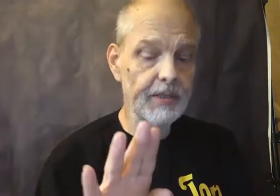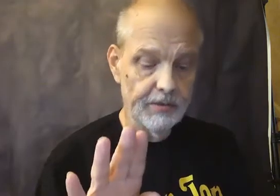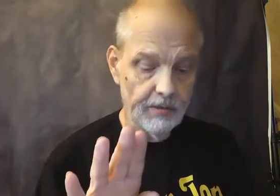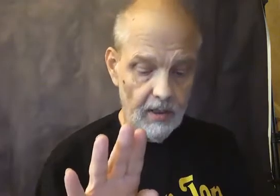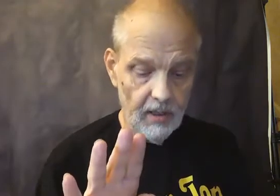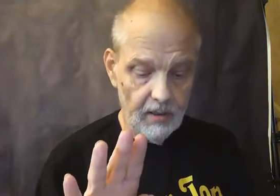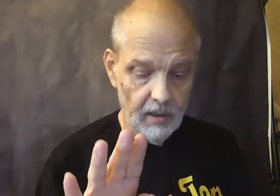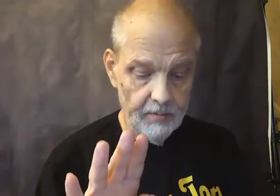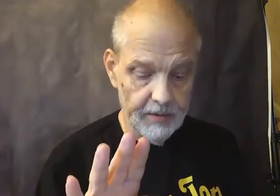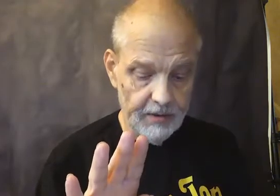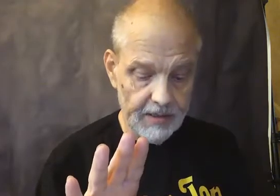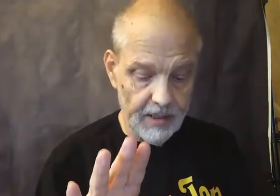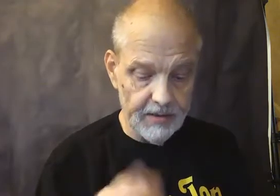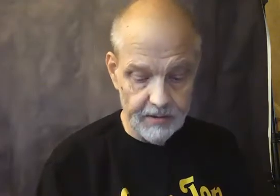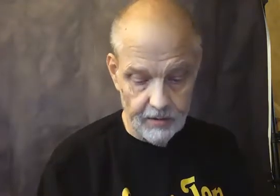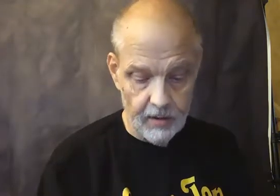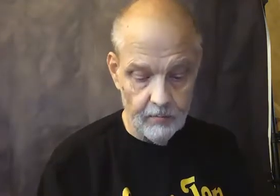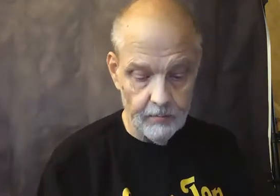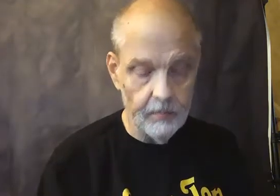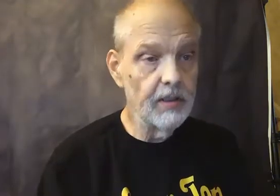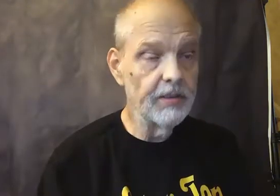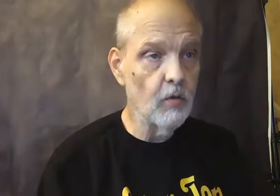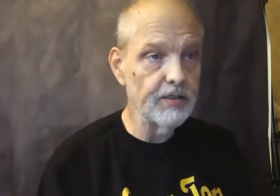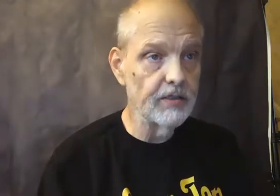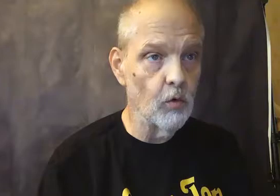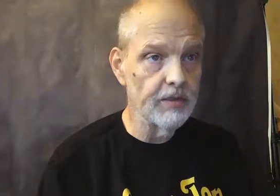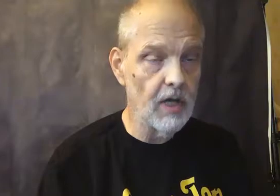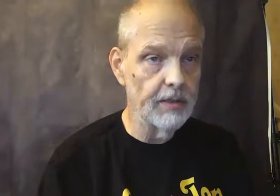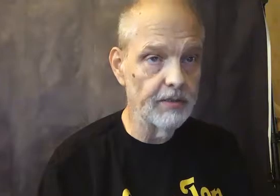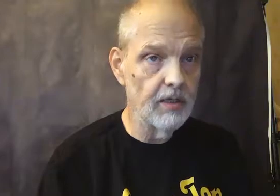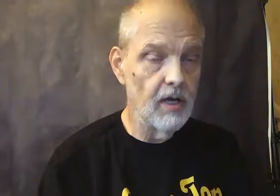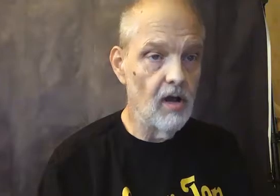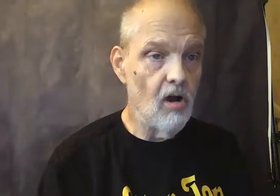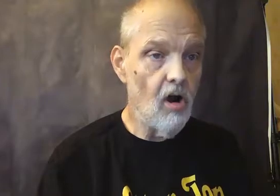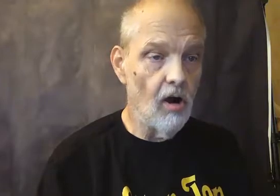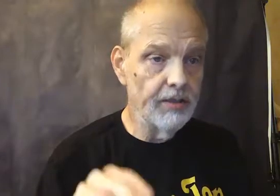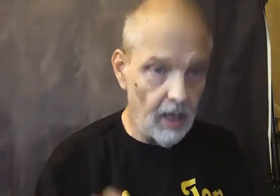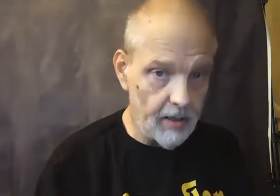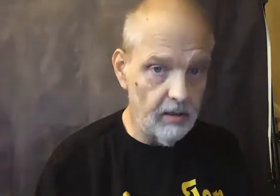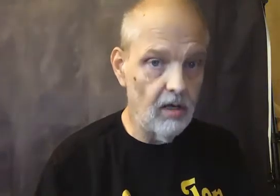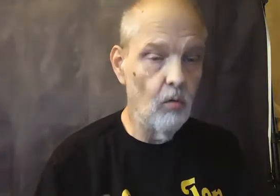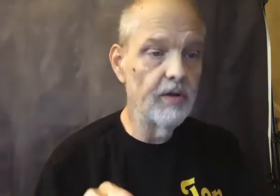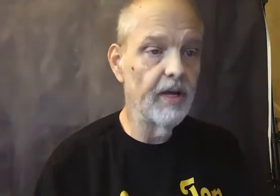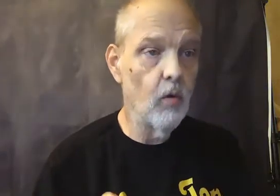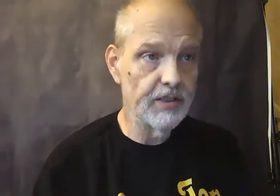These less signs, these question word signs are done with a